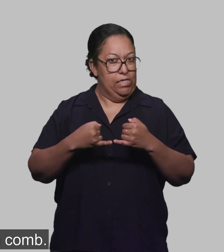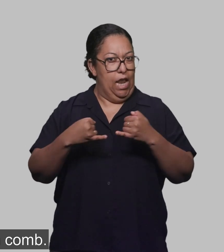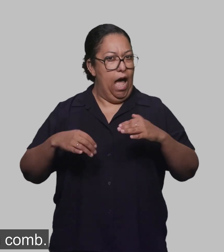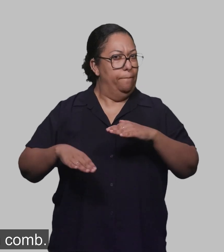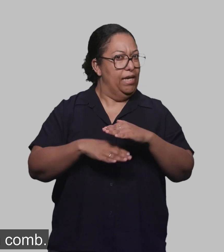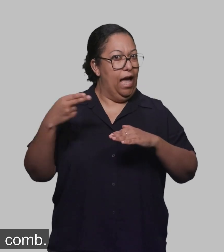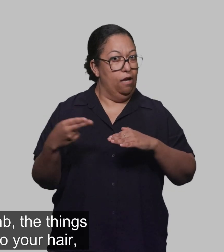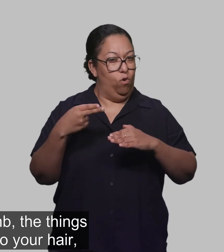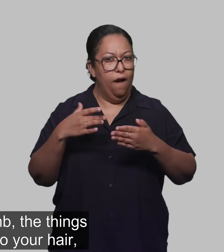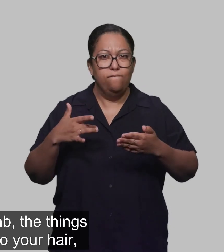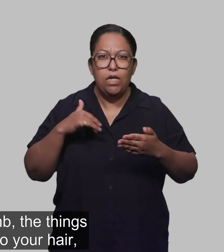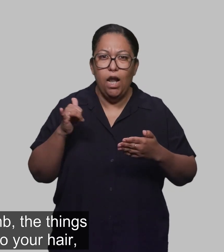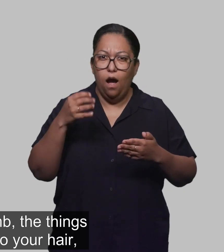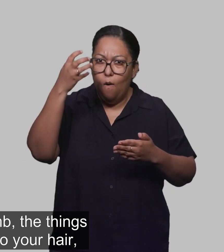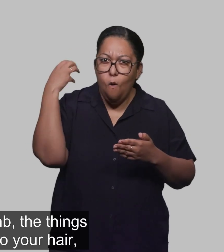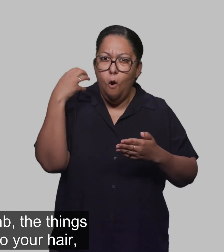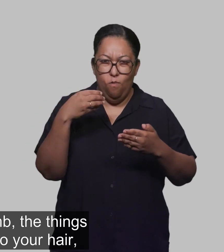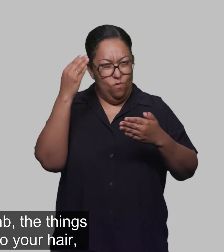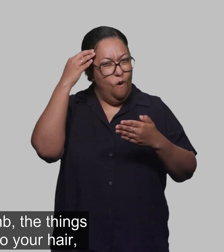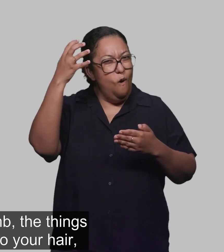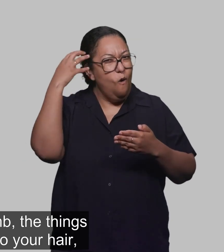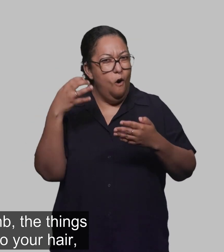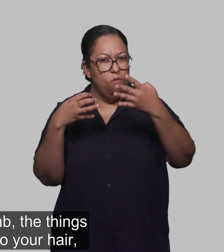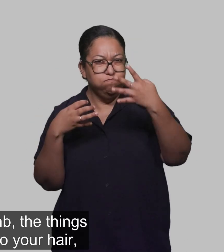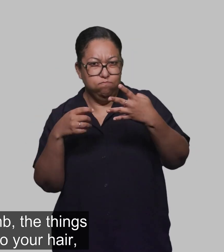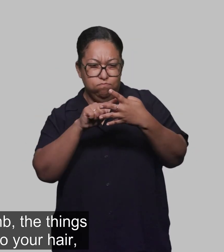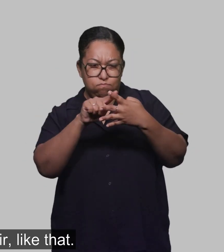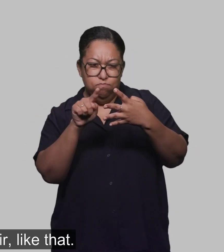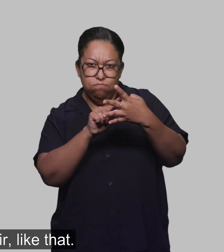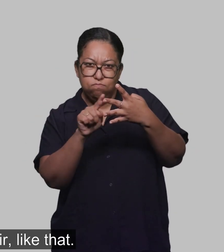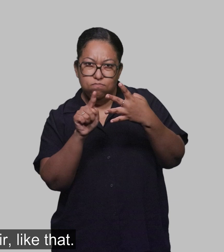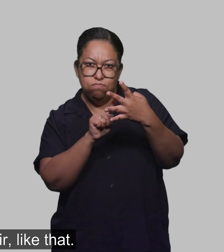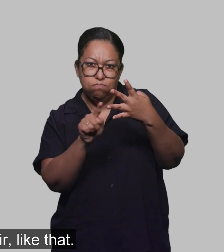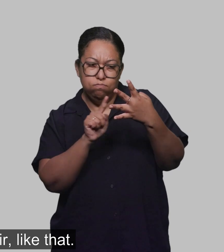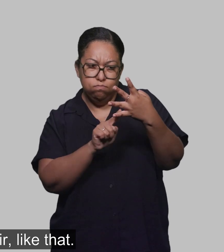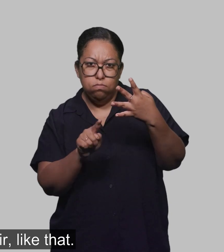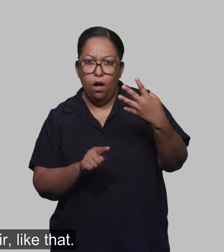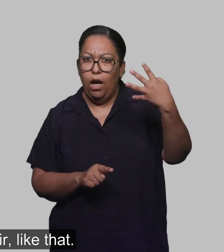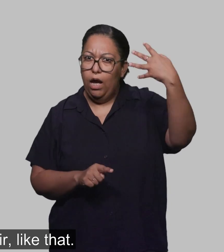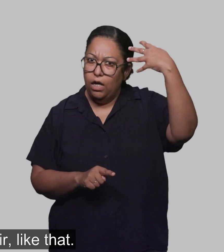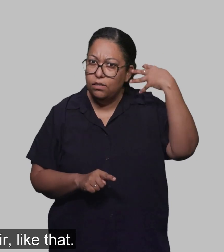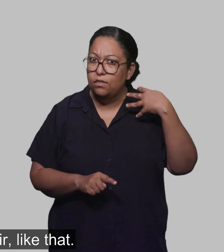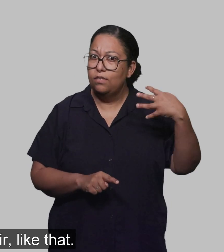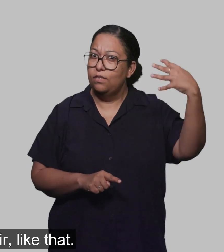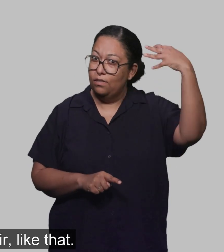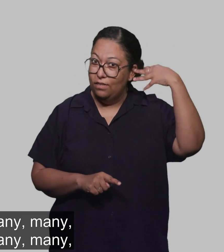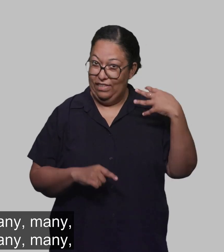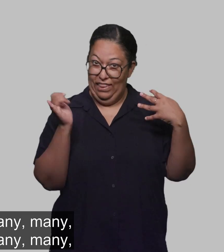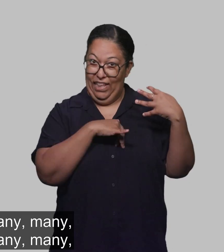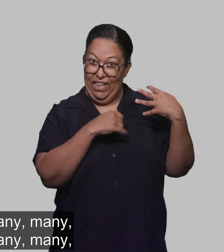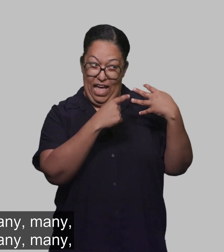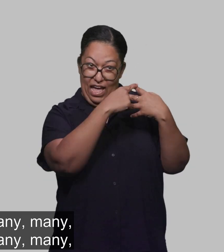comb. You know the comb, the things that you use to do your hair, to comb your hair? Like